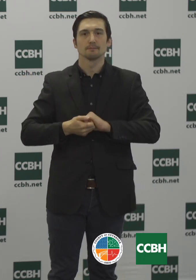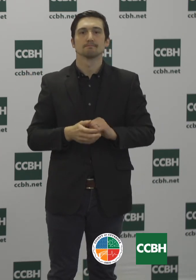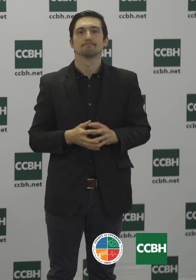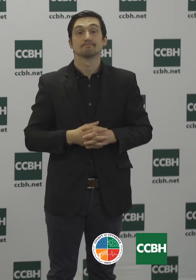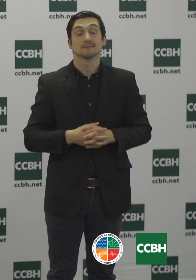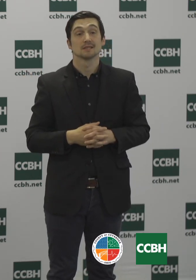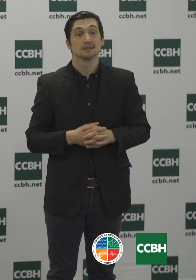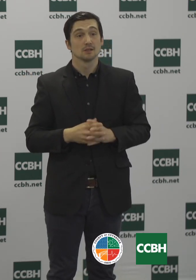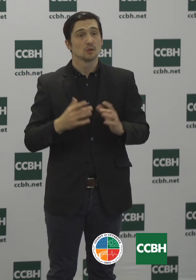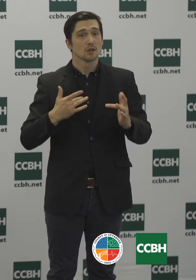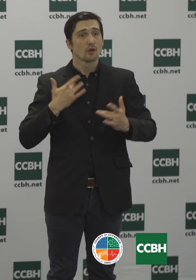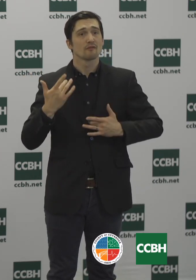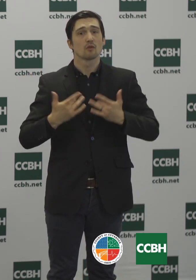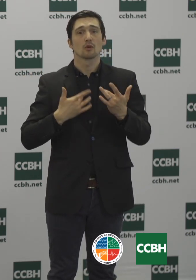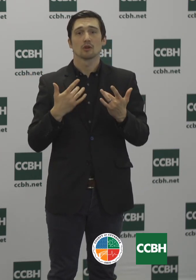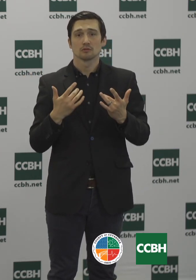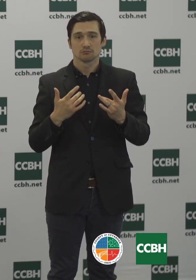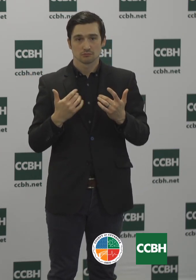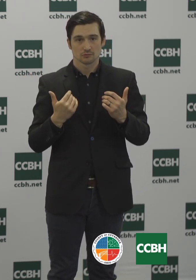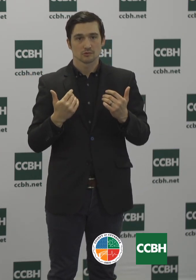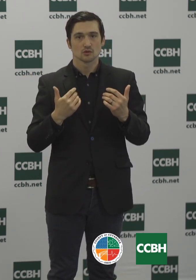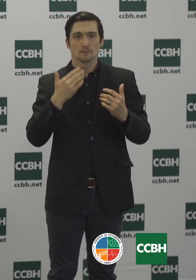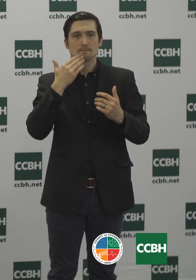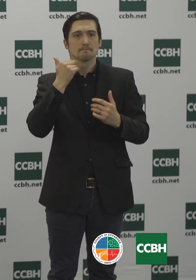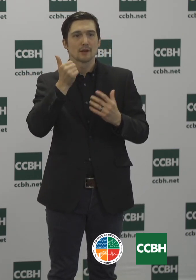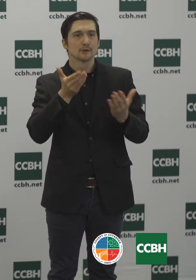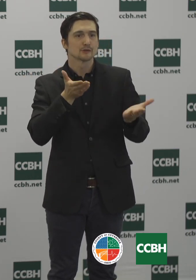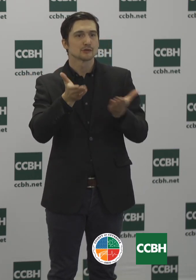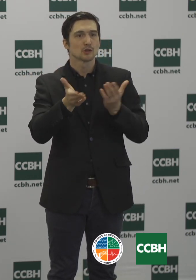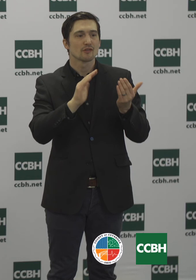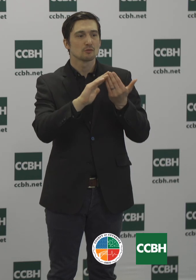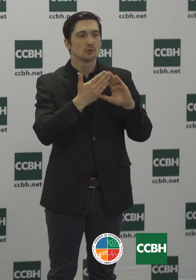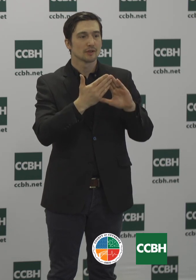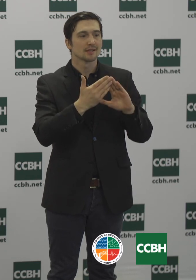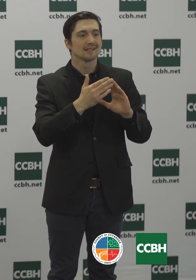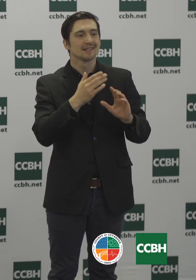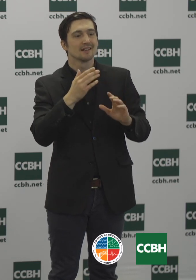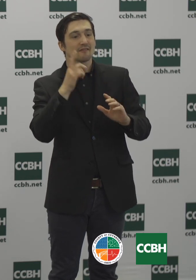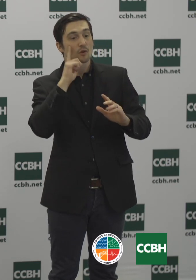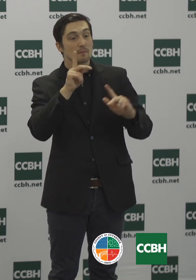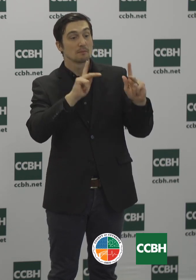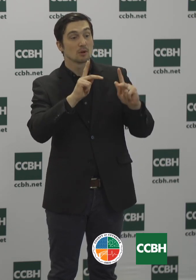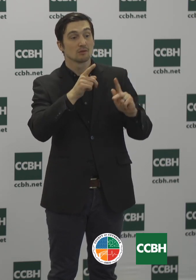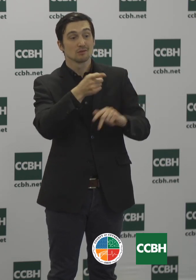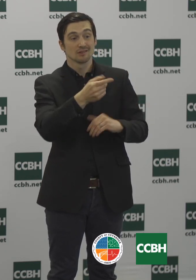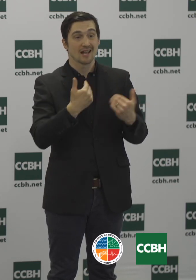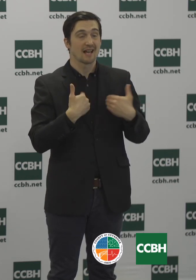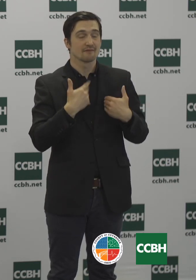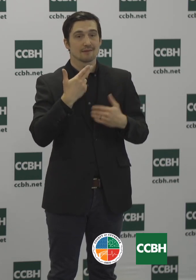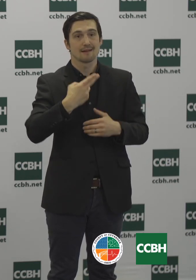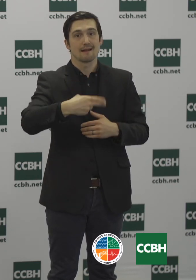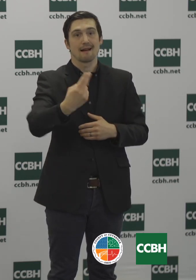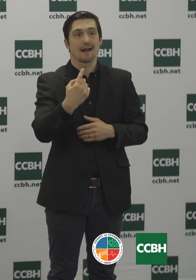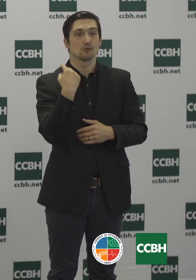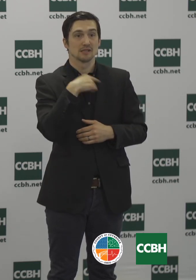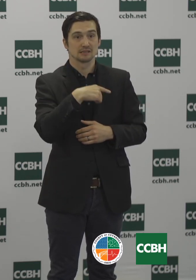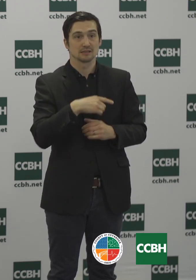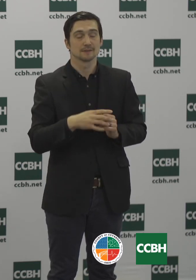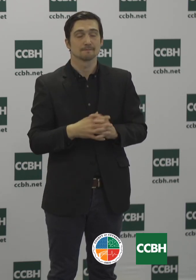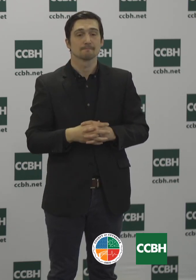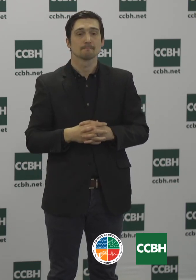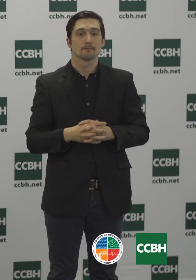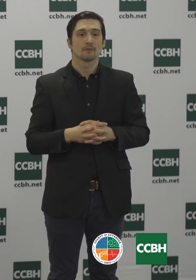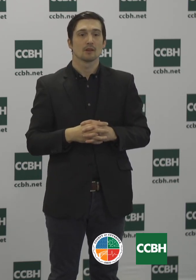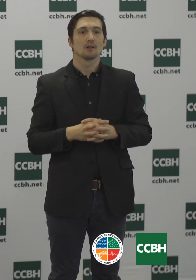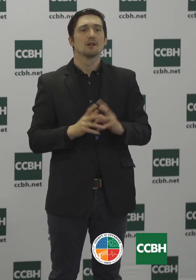We look forward to working to better serve the community in places of high need. And the last thing I want to reiterate is that people